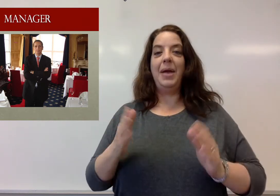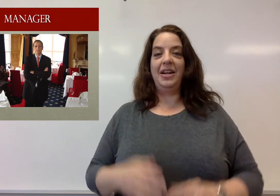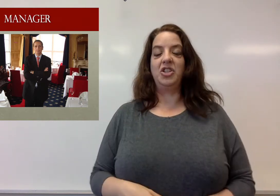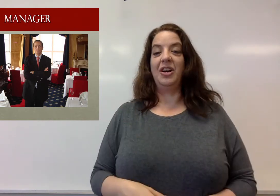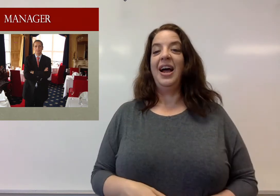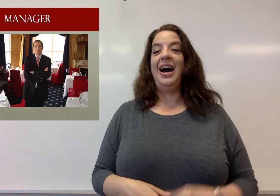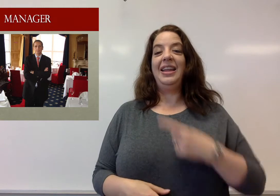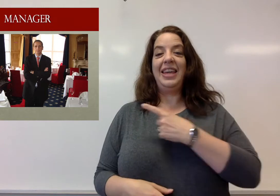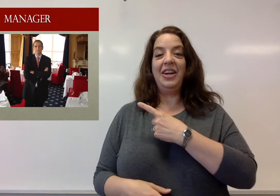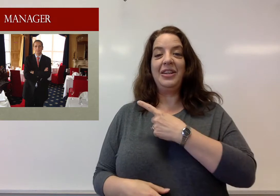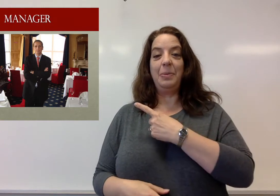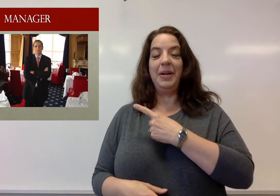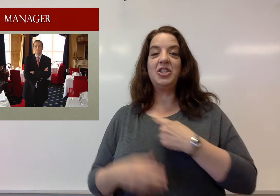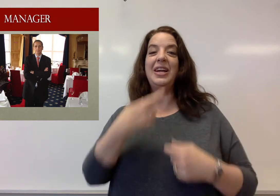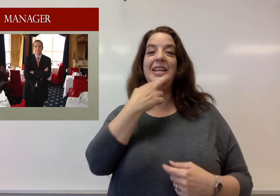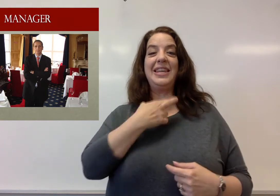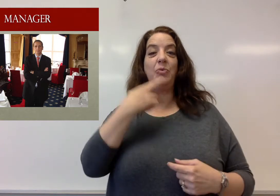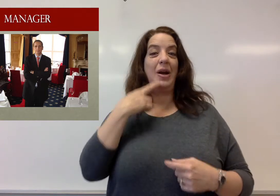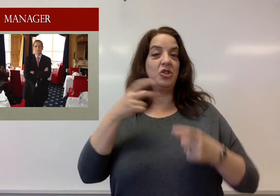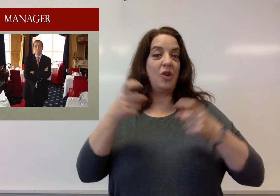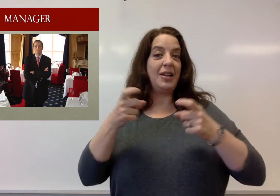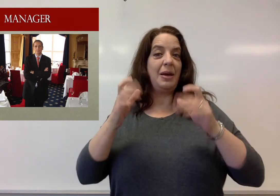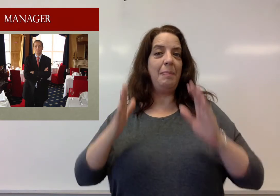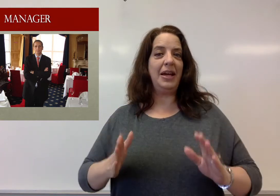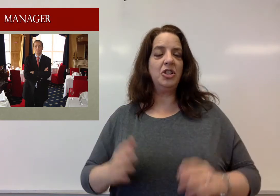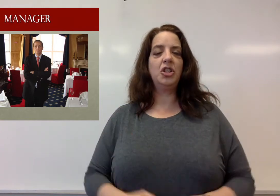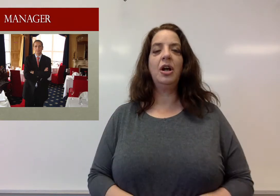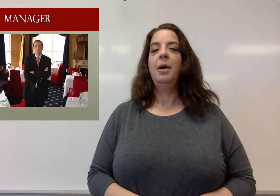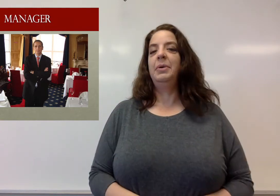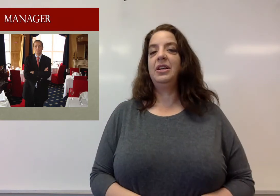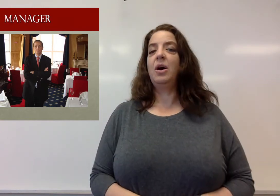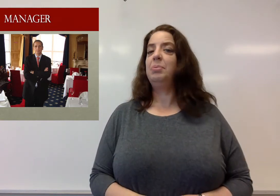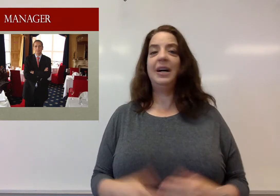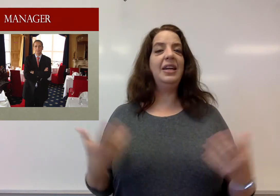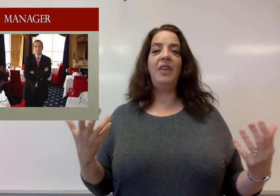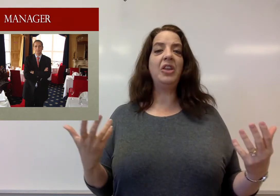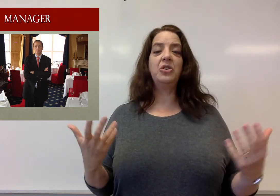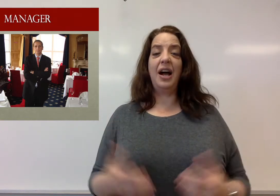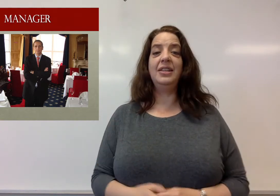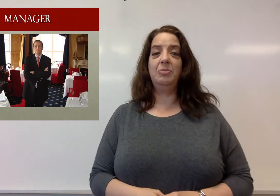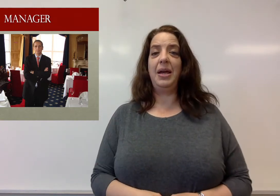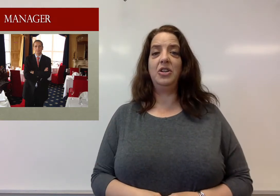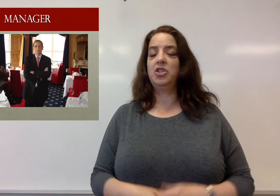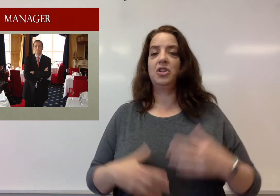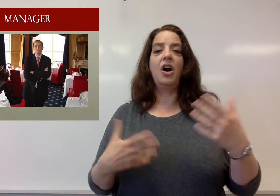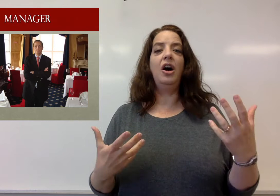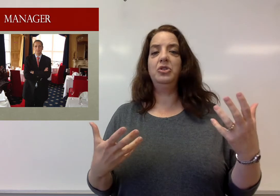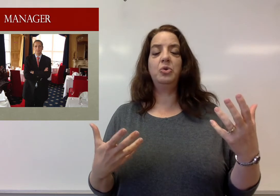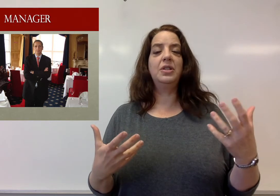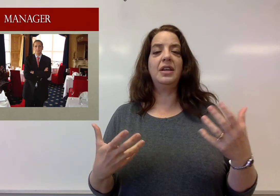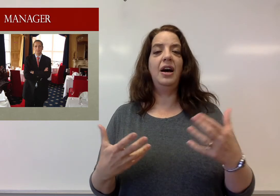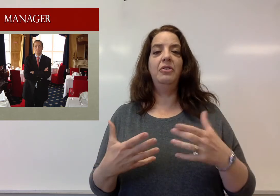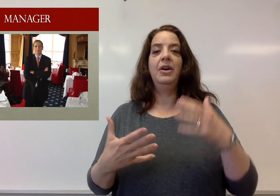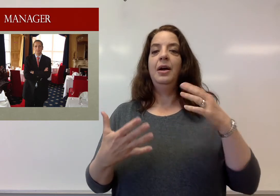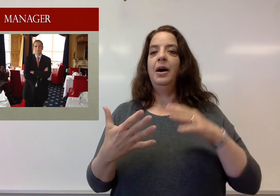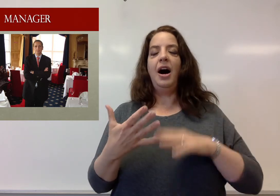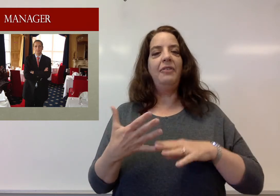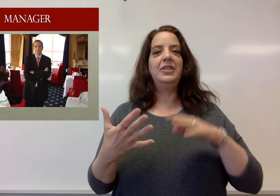manager. Here in the picture, he is a restaurant manager, but there are plenty of other kinds of managers. There are all sorts of